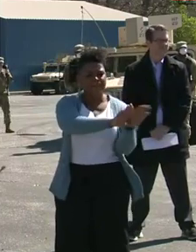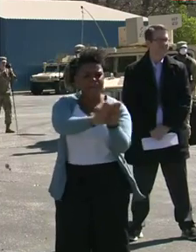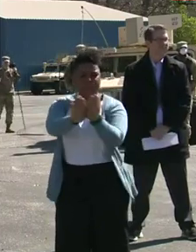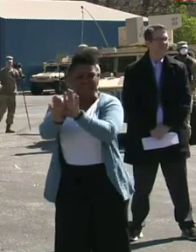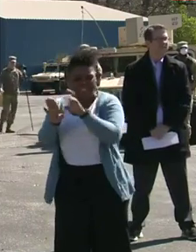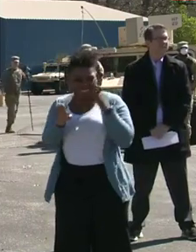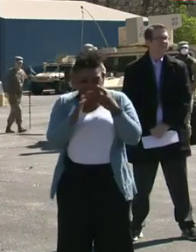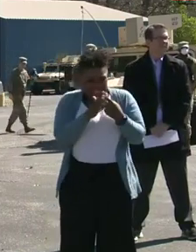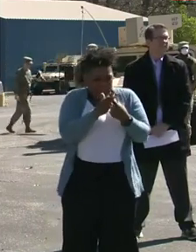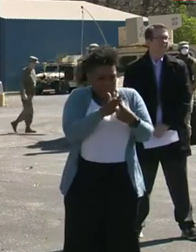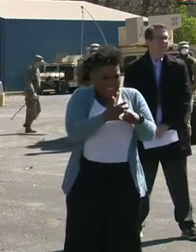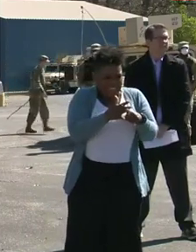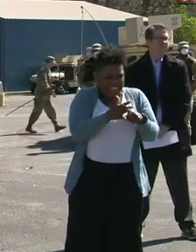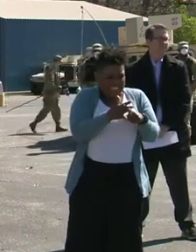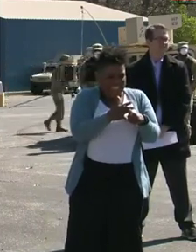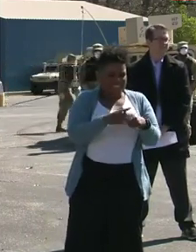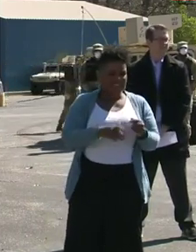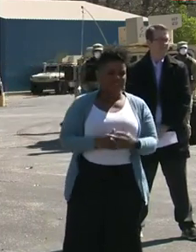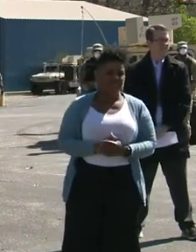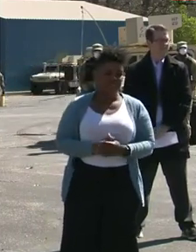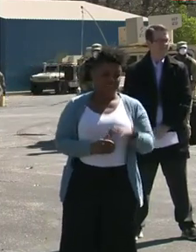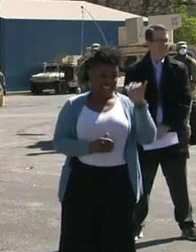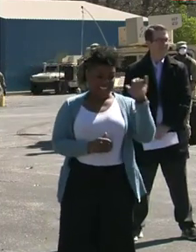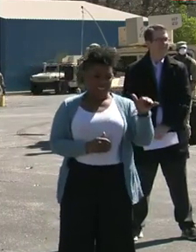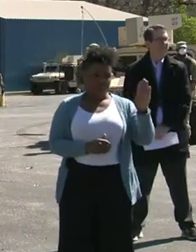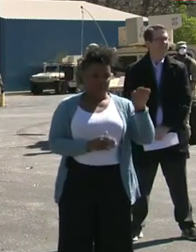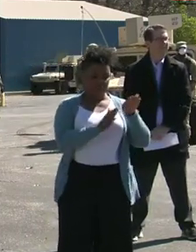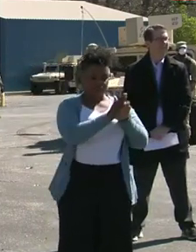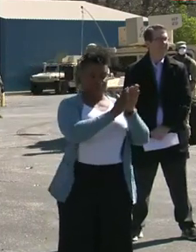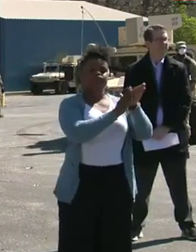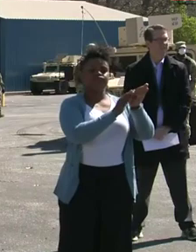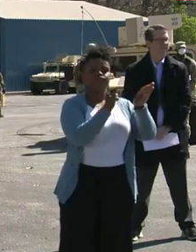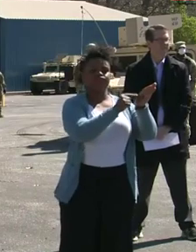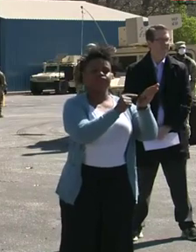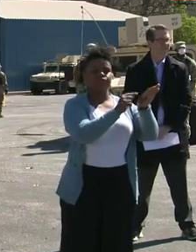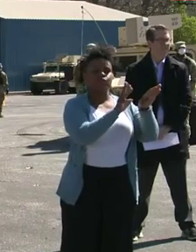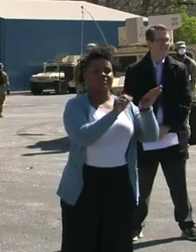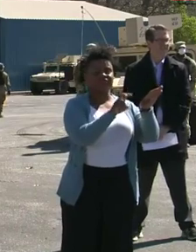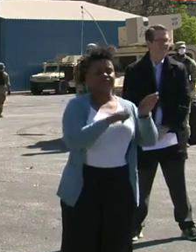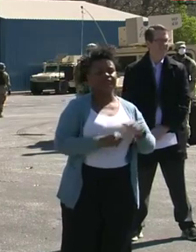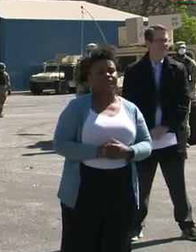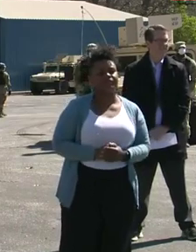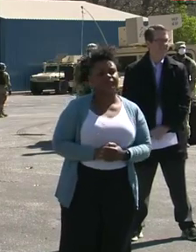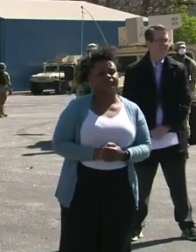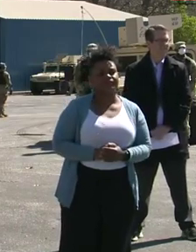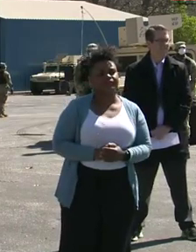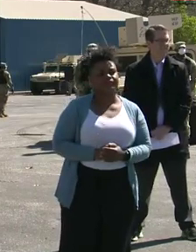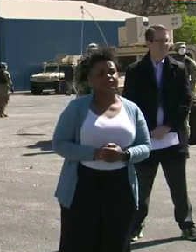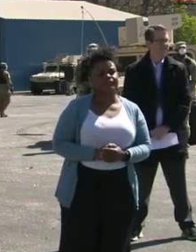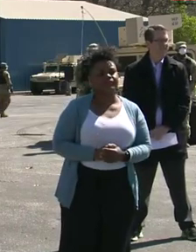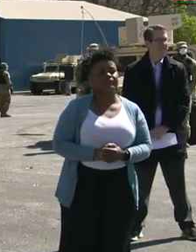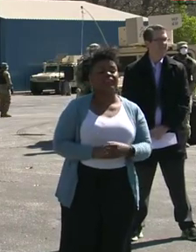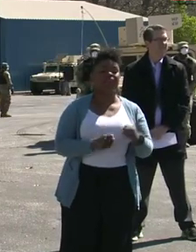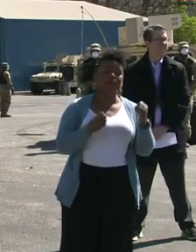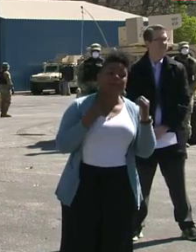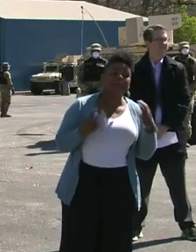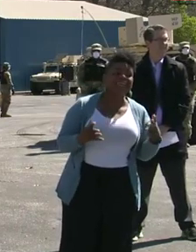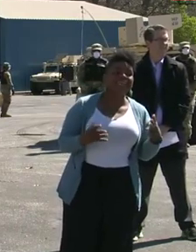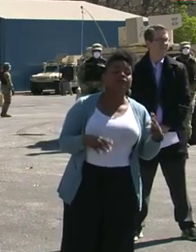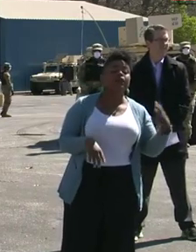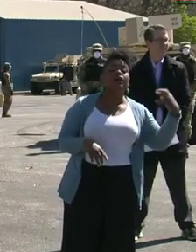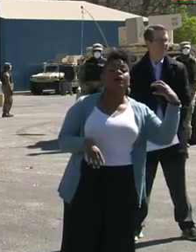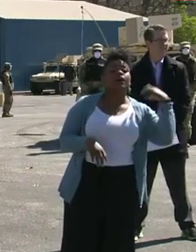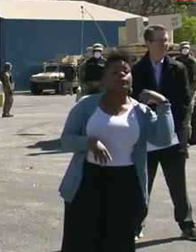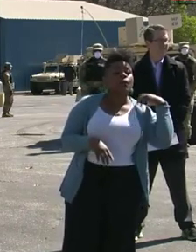think that's a wave. I think that there are a lot of employers that are holding on